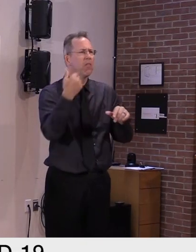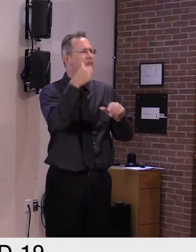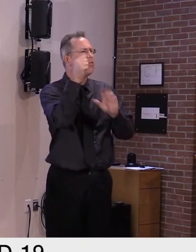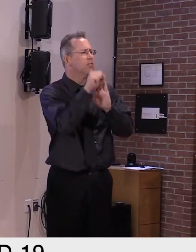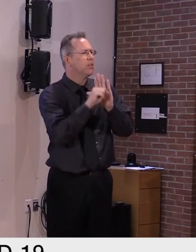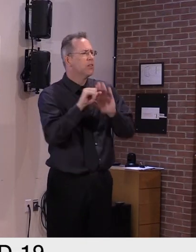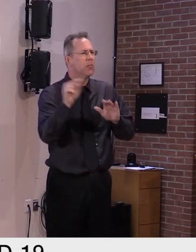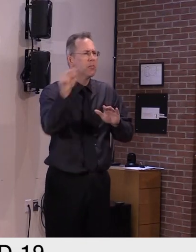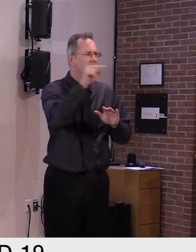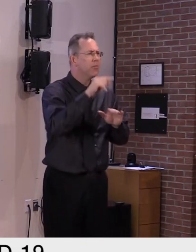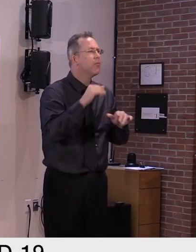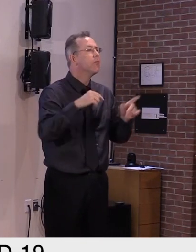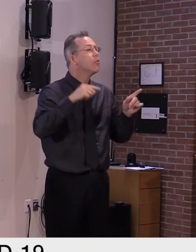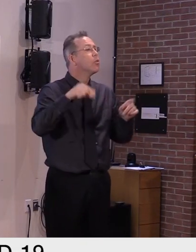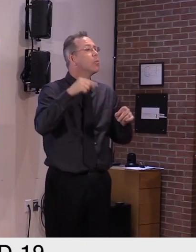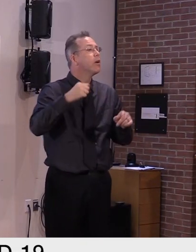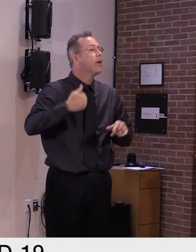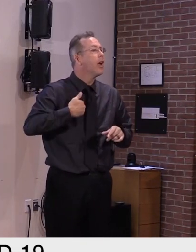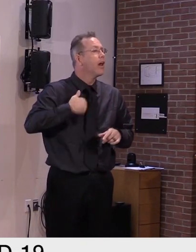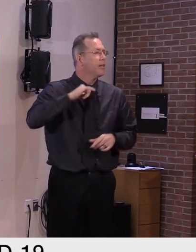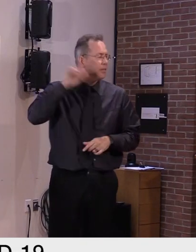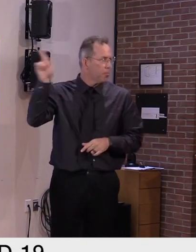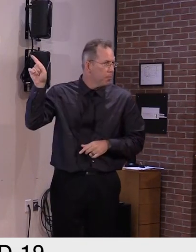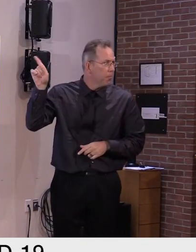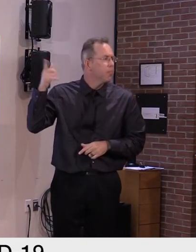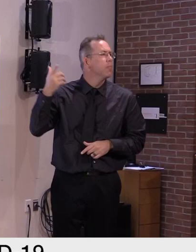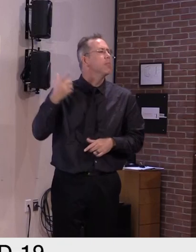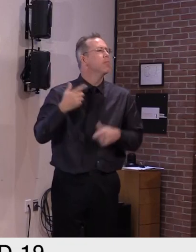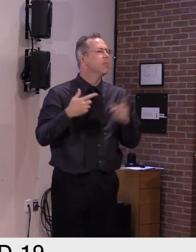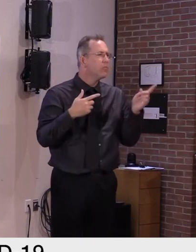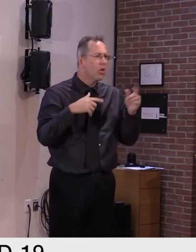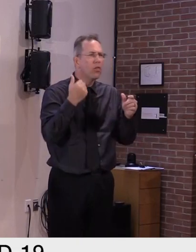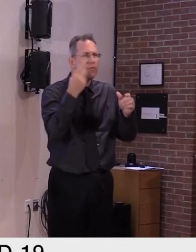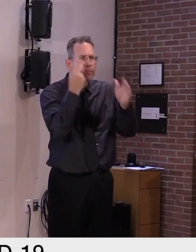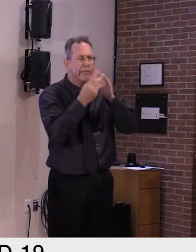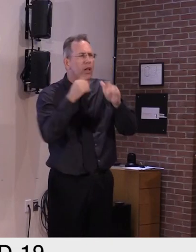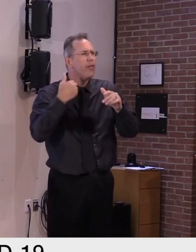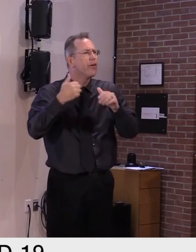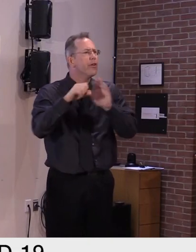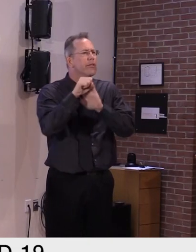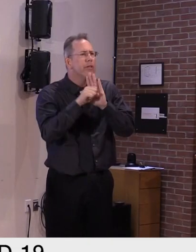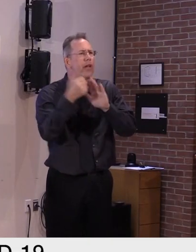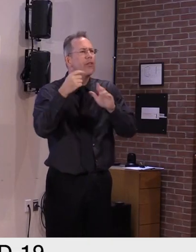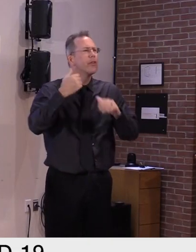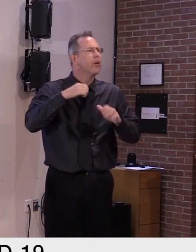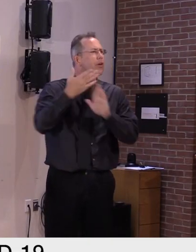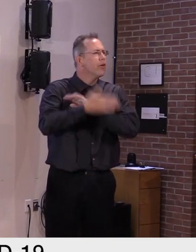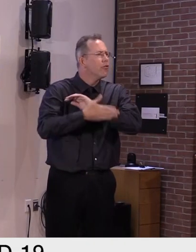all anticipating increased case growth over the next 4 to 6 weeks.